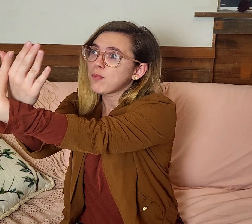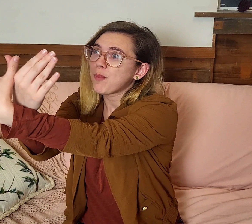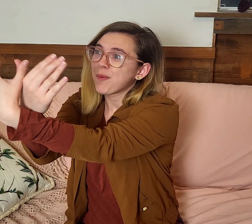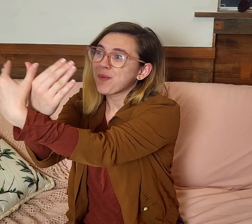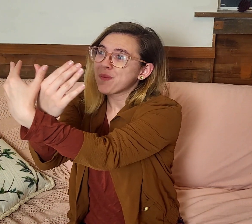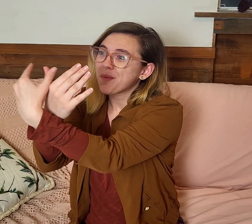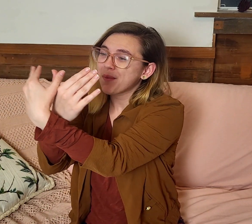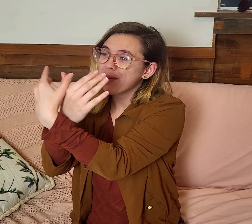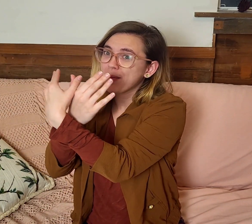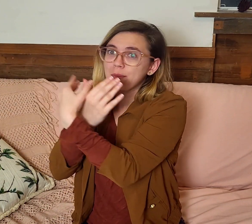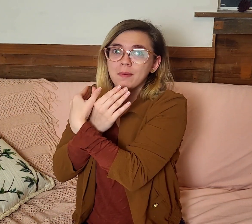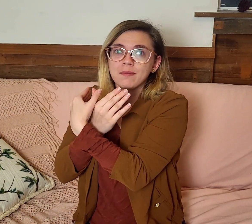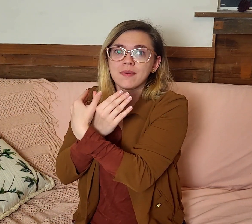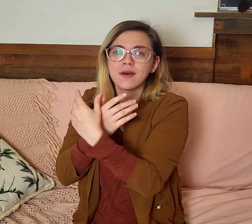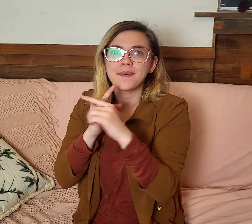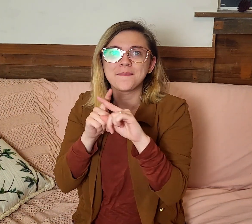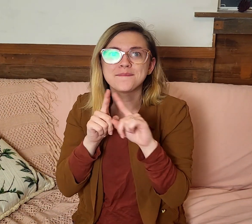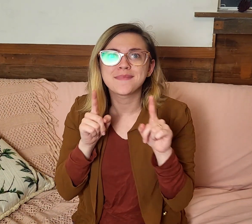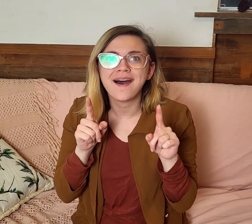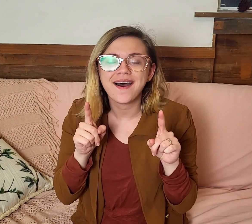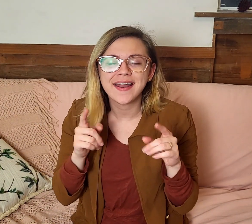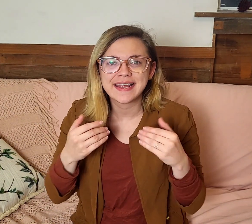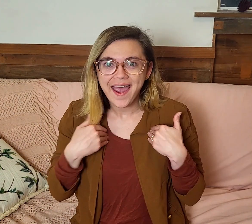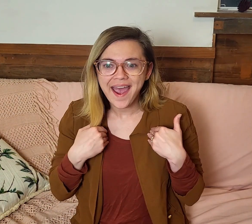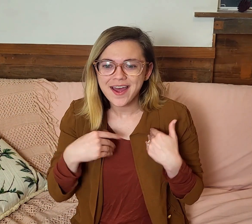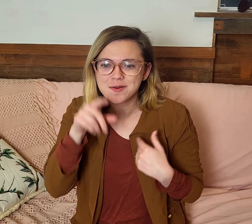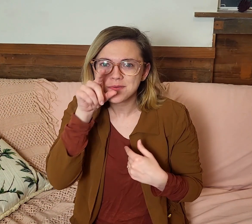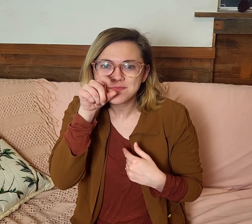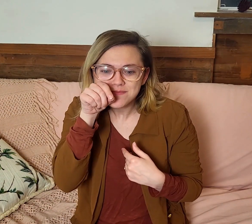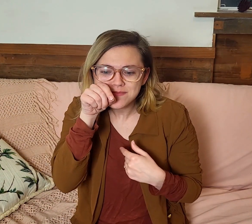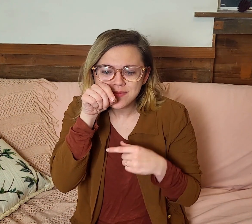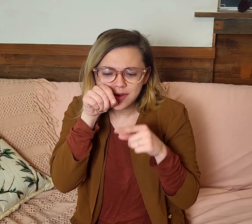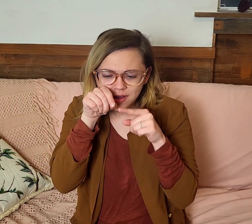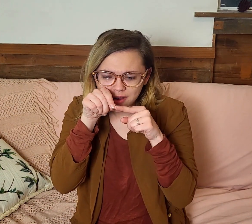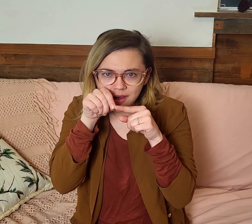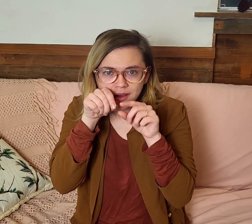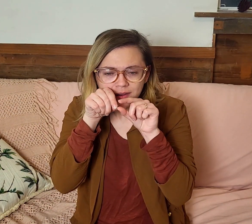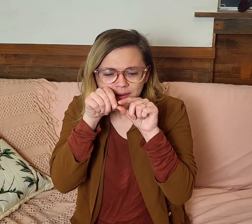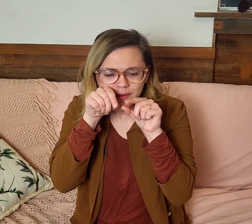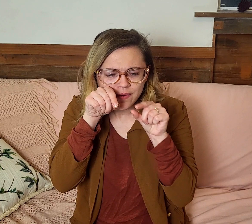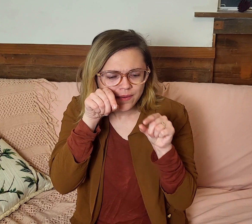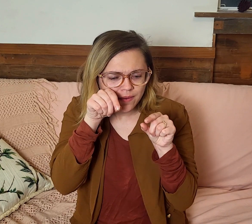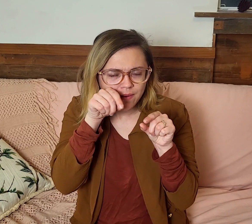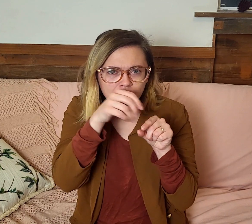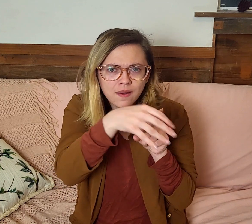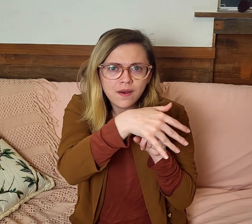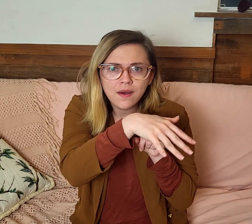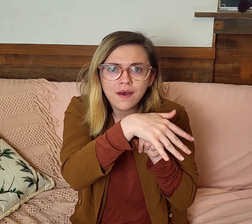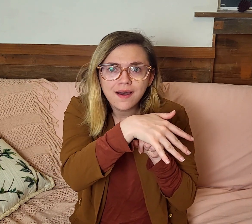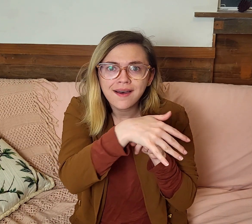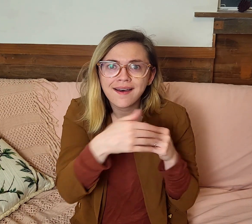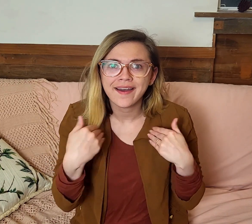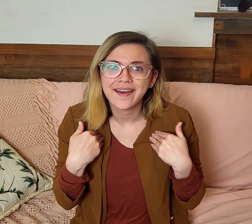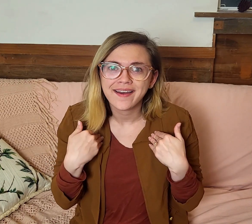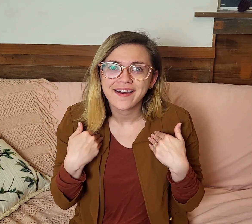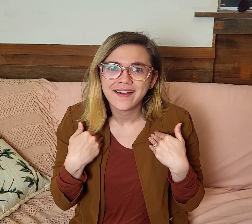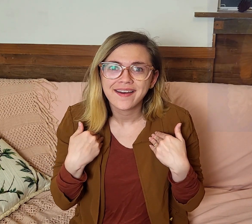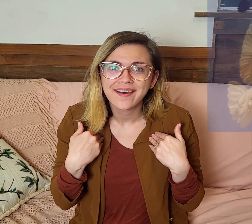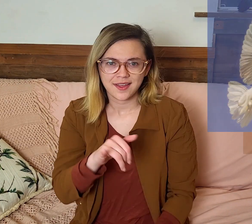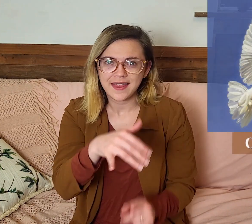night, the dove returned to Noah, but this time it had in its beak a